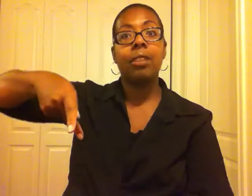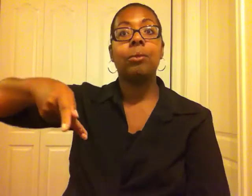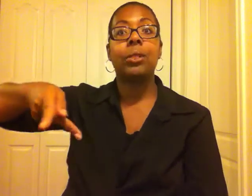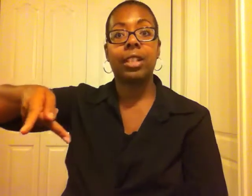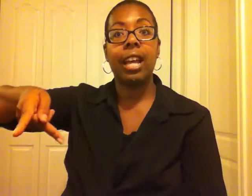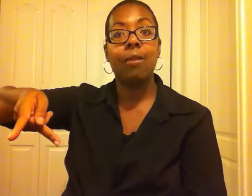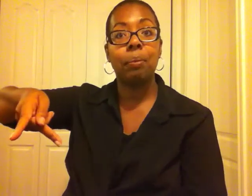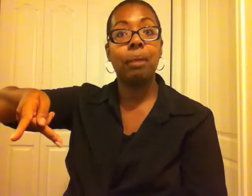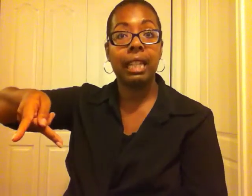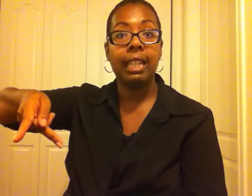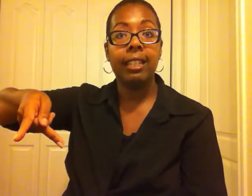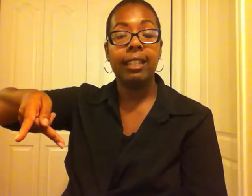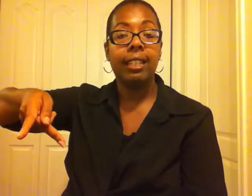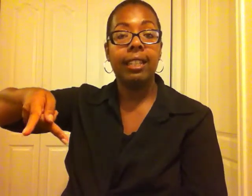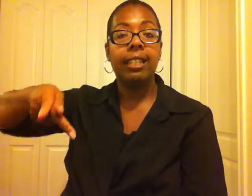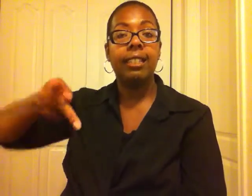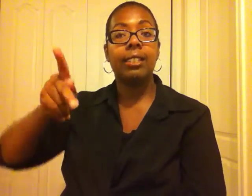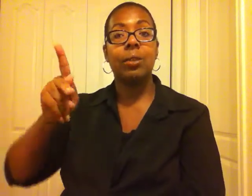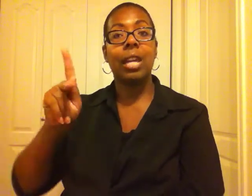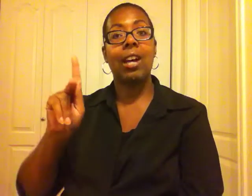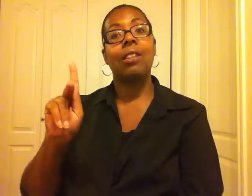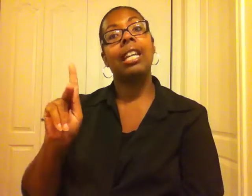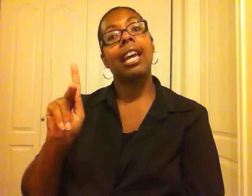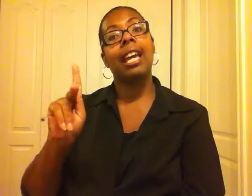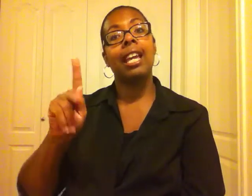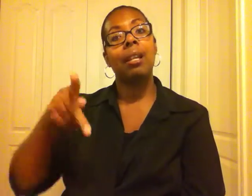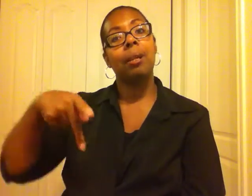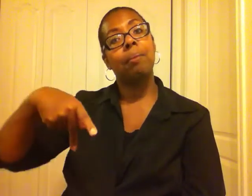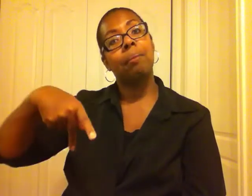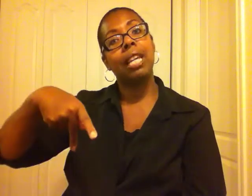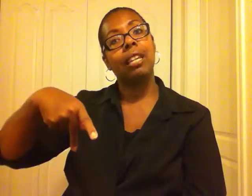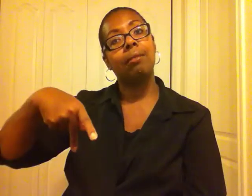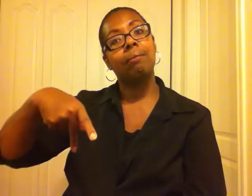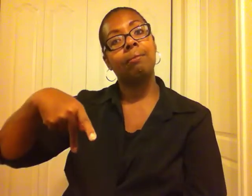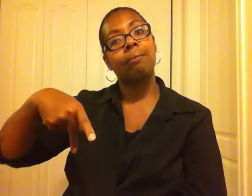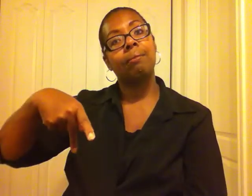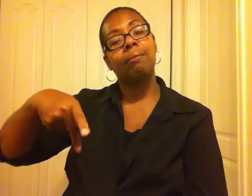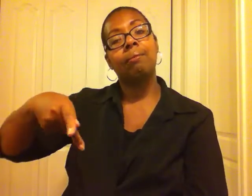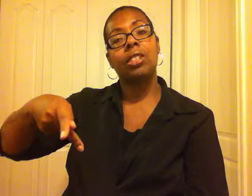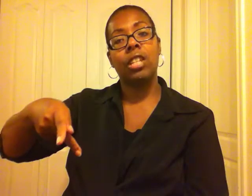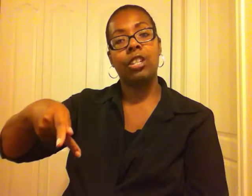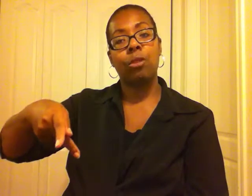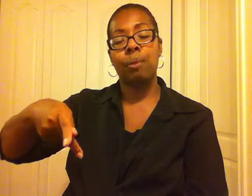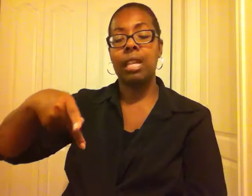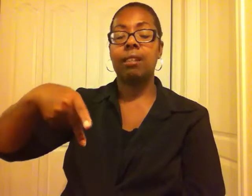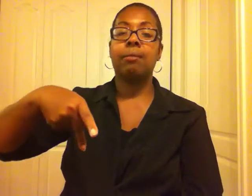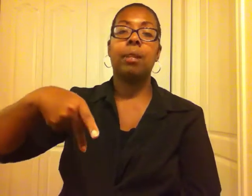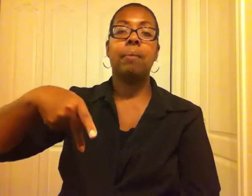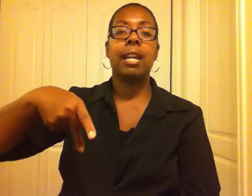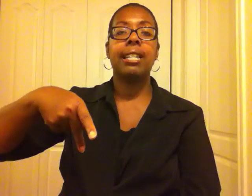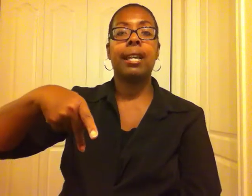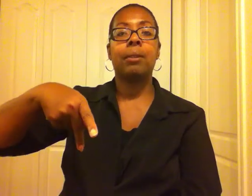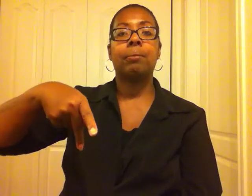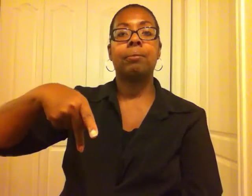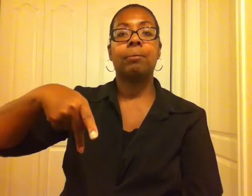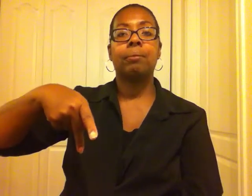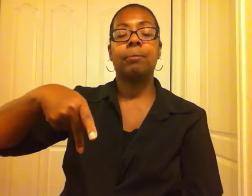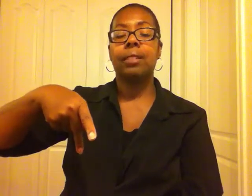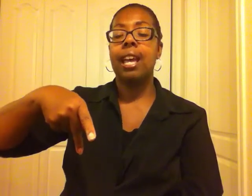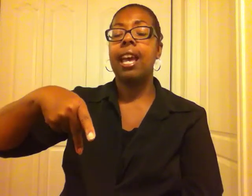we're going to have a P. So we have K, P. That's your P, upside down.